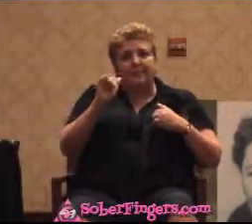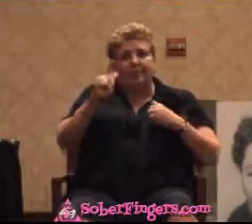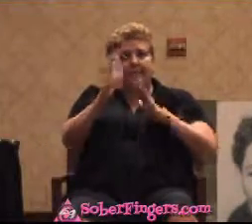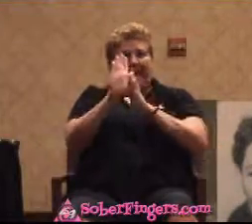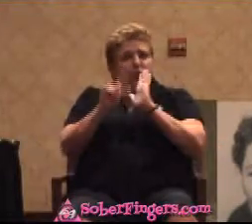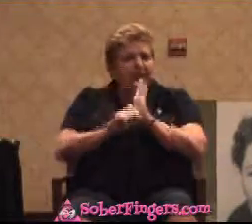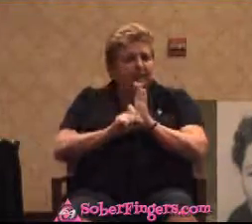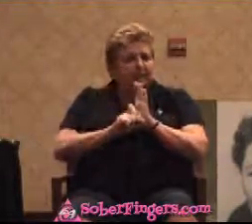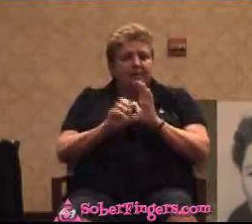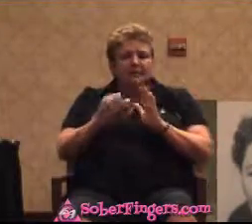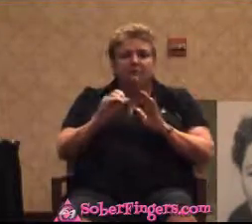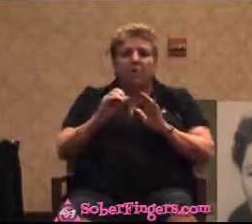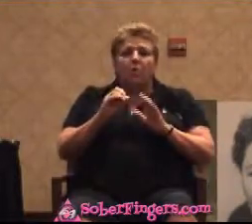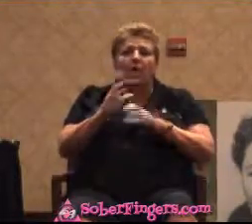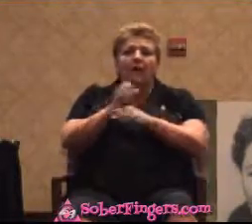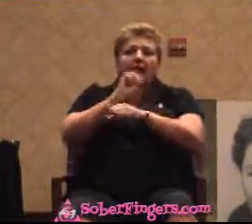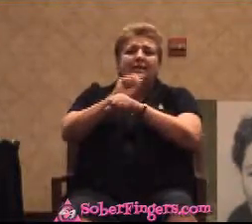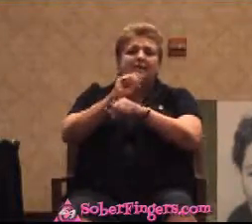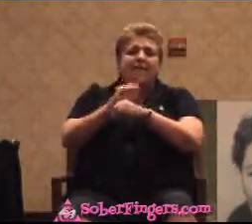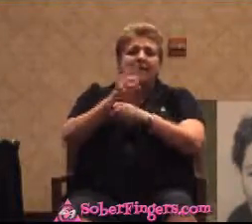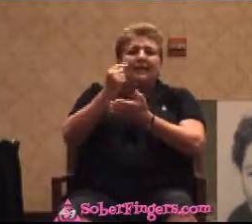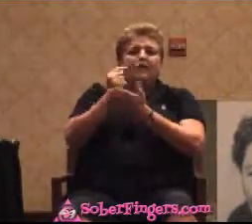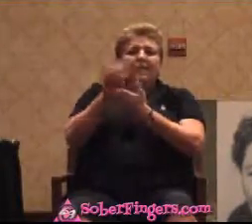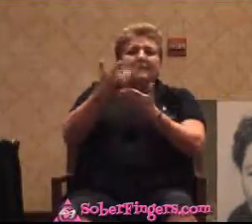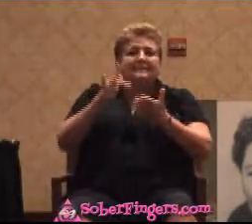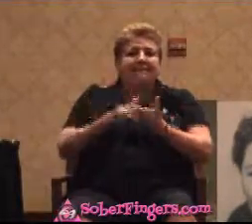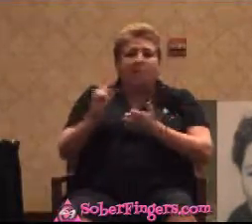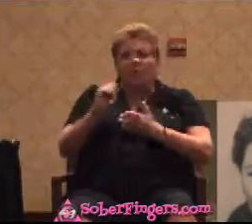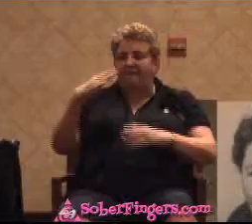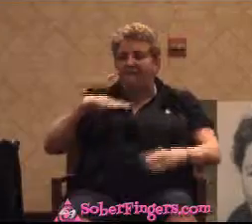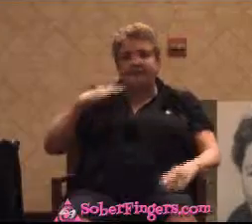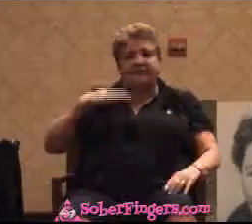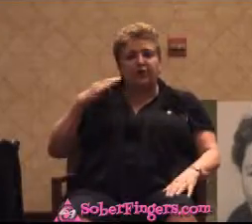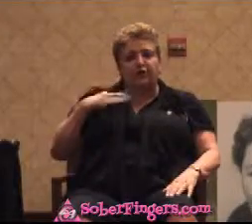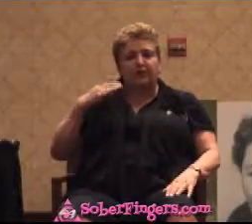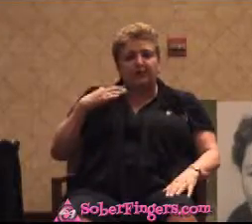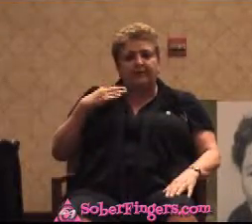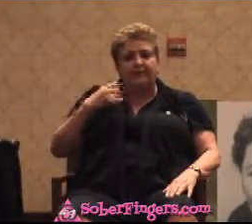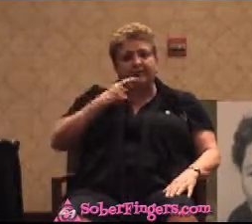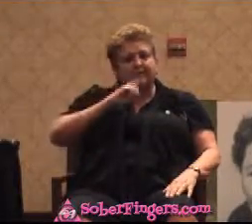the treatment center that I volunteered at. They said, "We'll hire you."